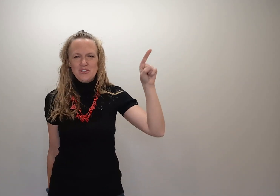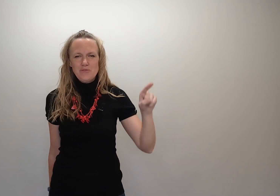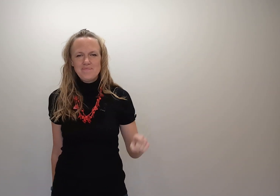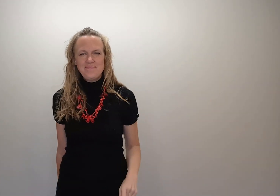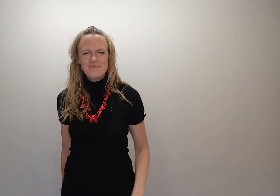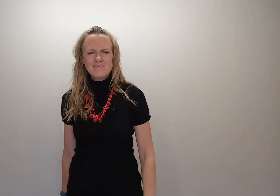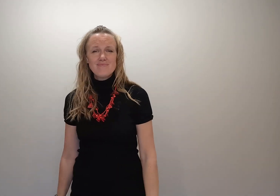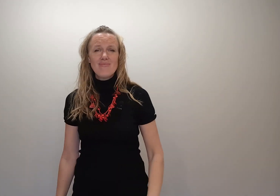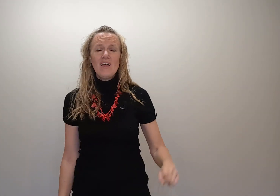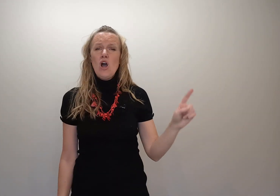2.